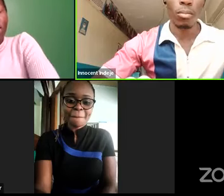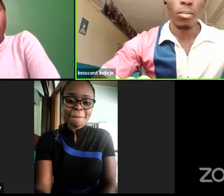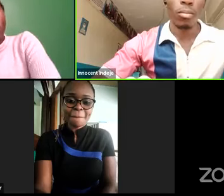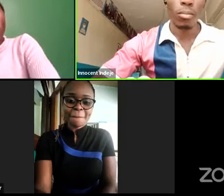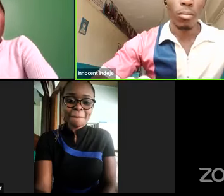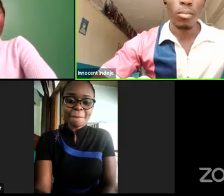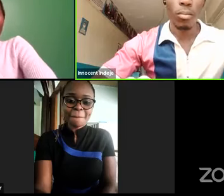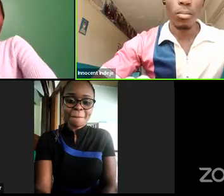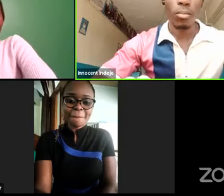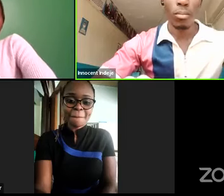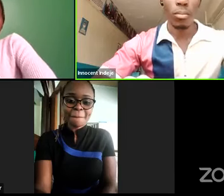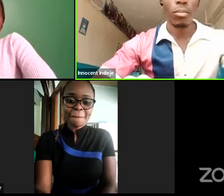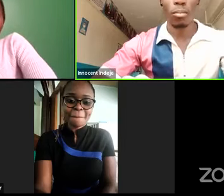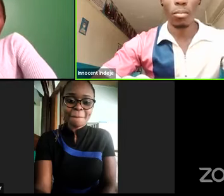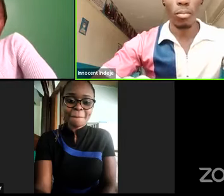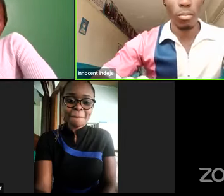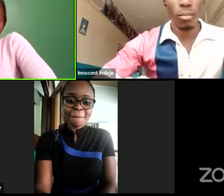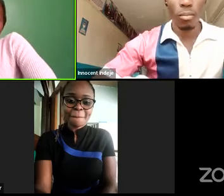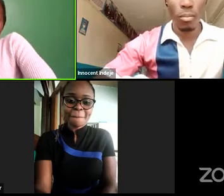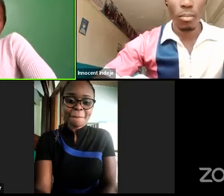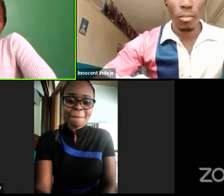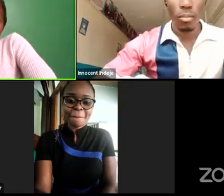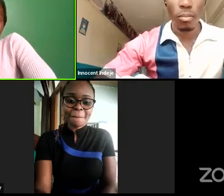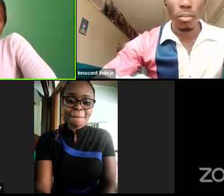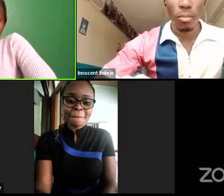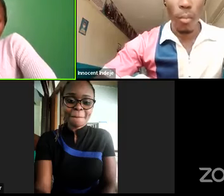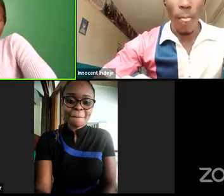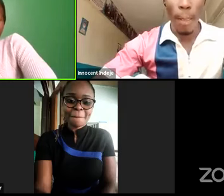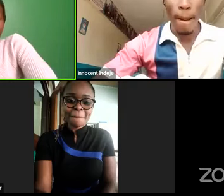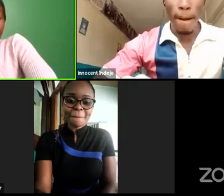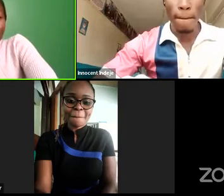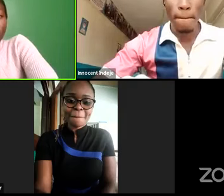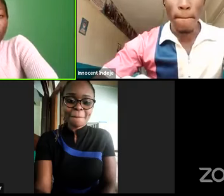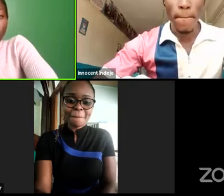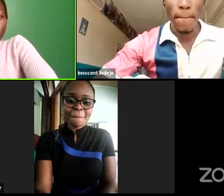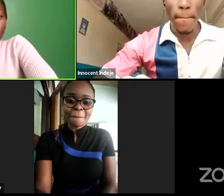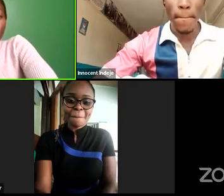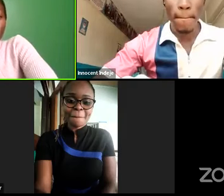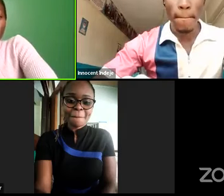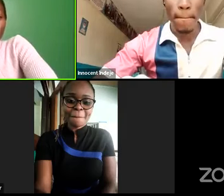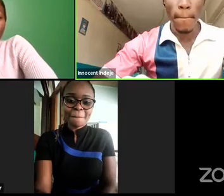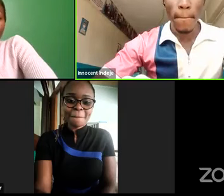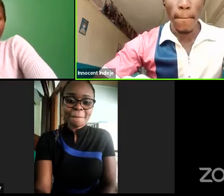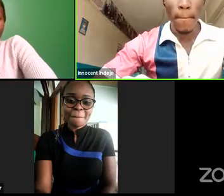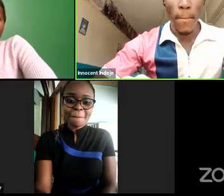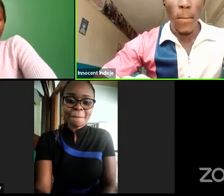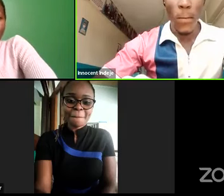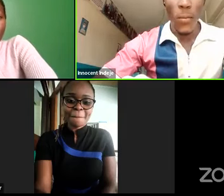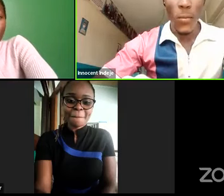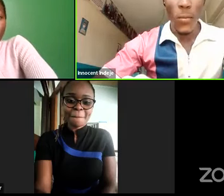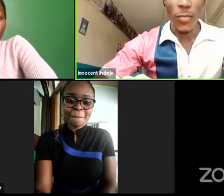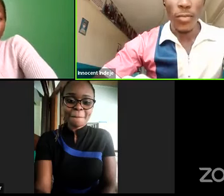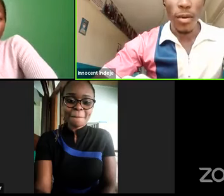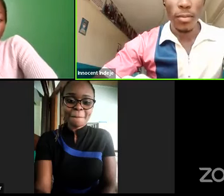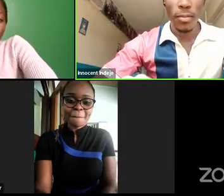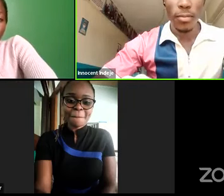a confirmation that this is a very important approach that must be used with regards to just curbing corruption